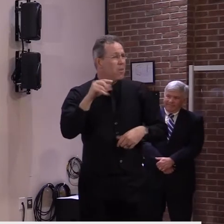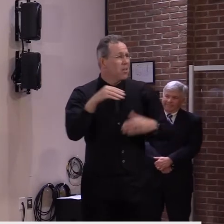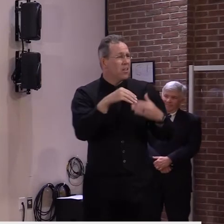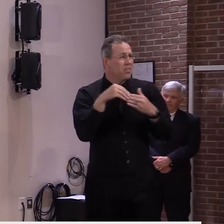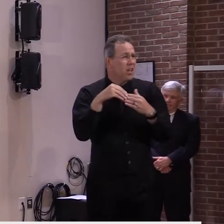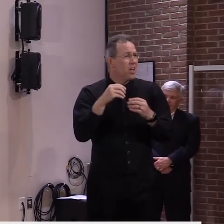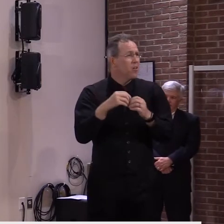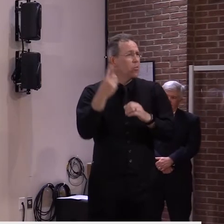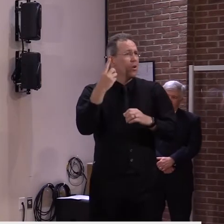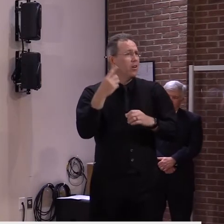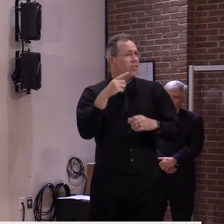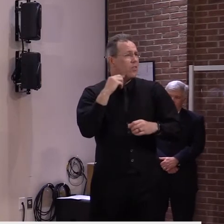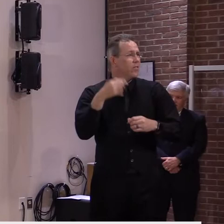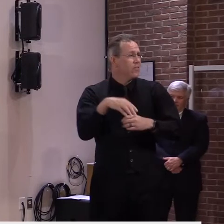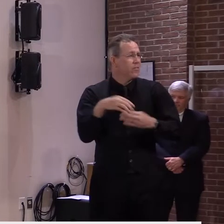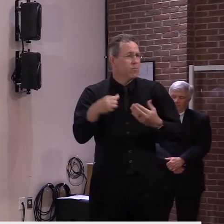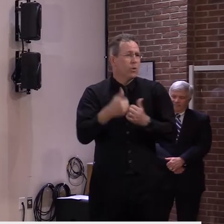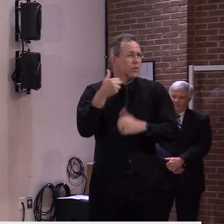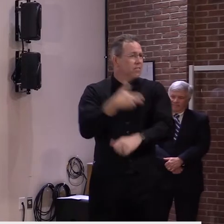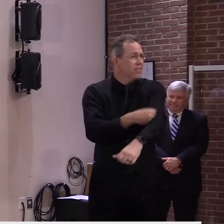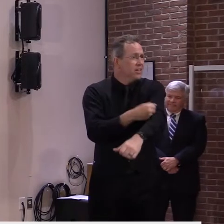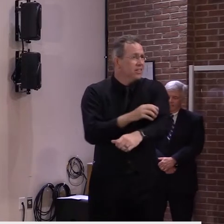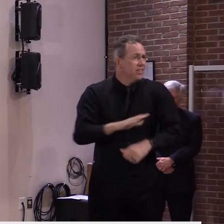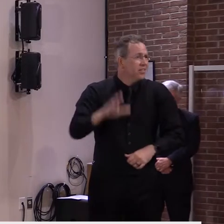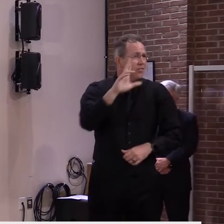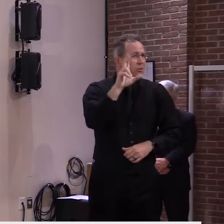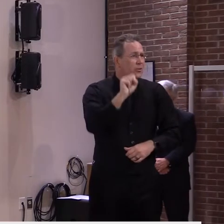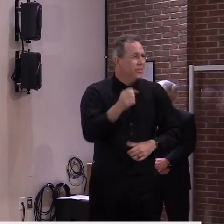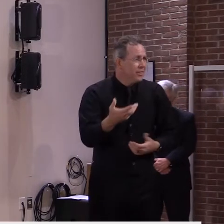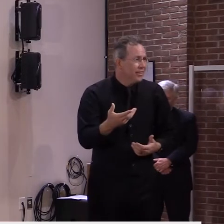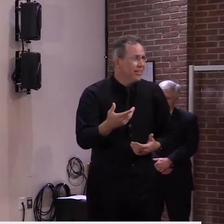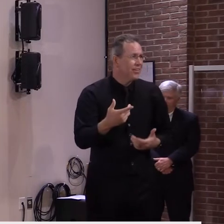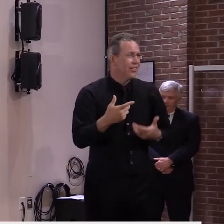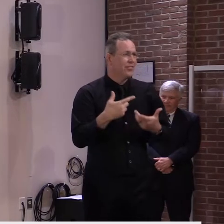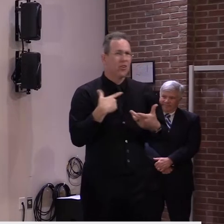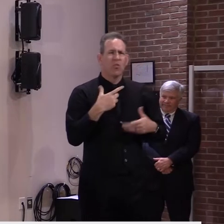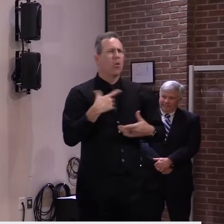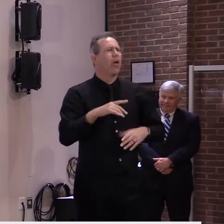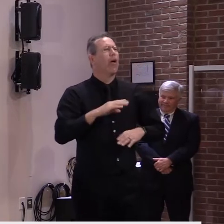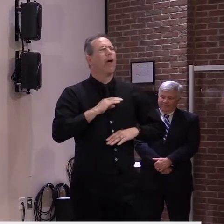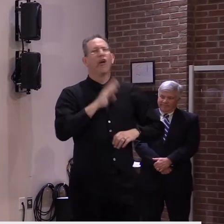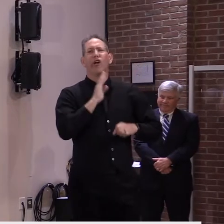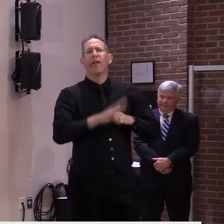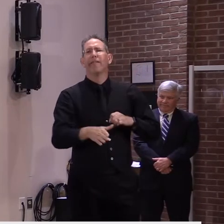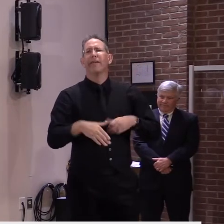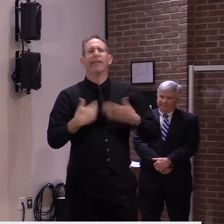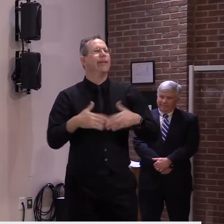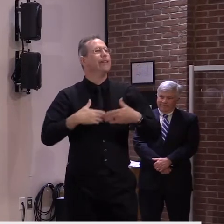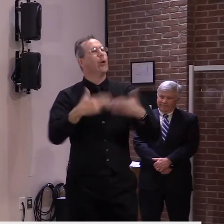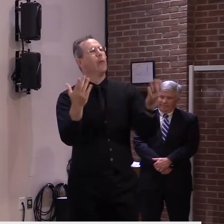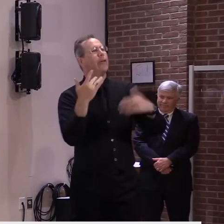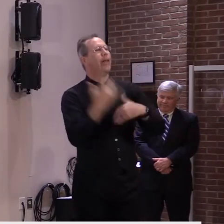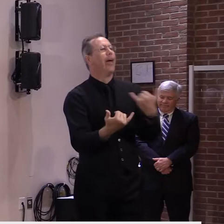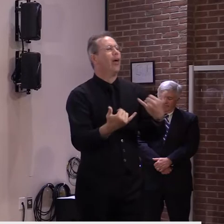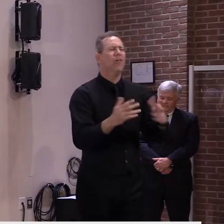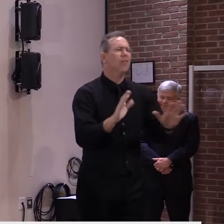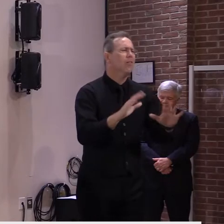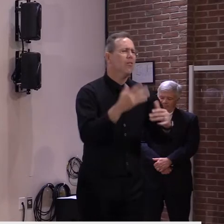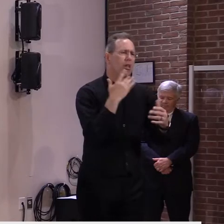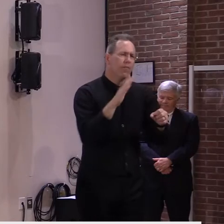We shouldn't rest on our laurels. We should continue to advocate and to protect yourself and to protect